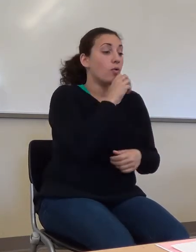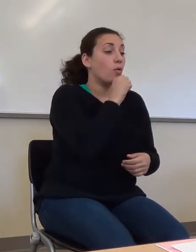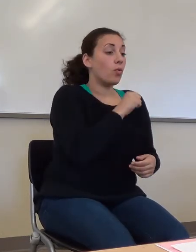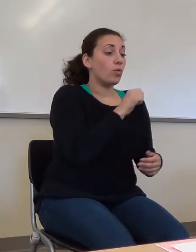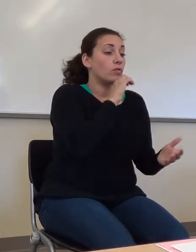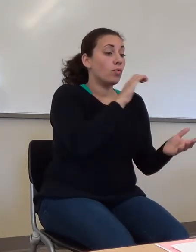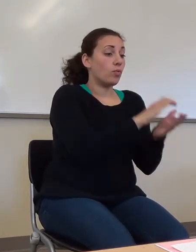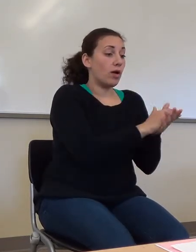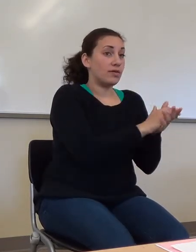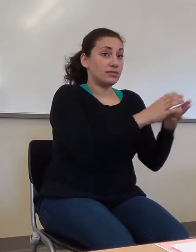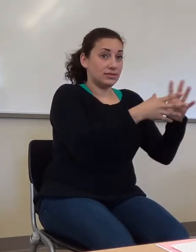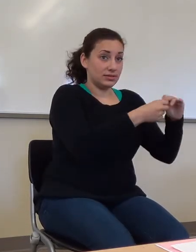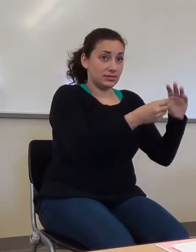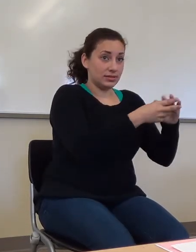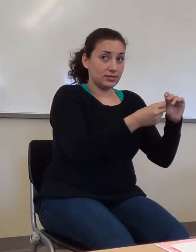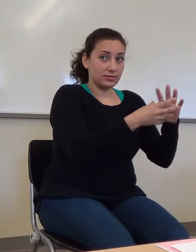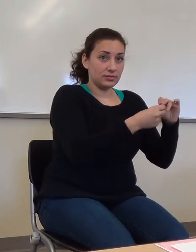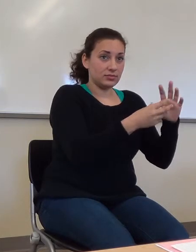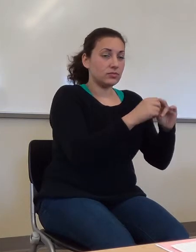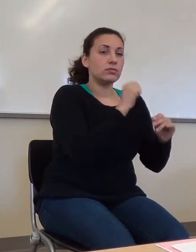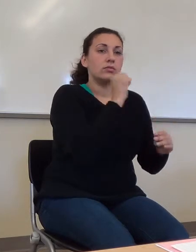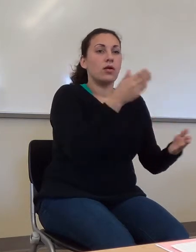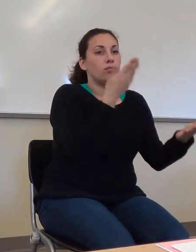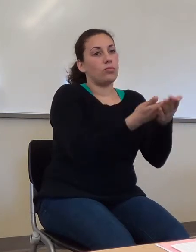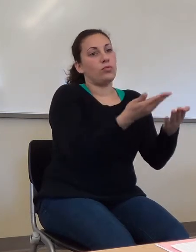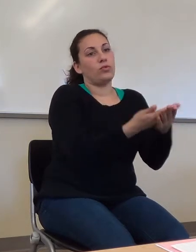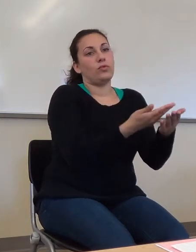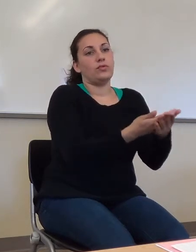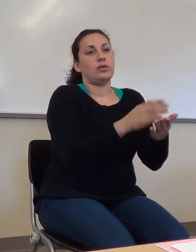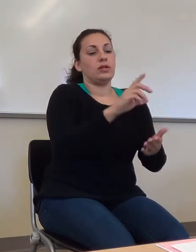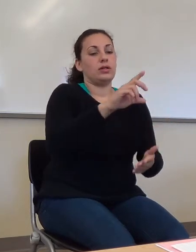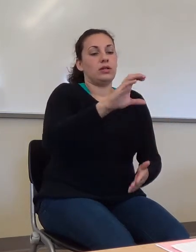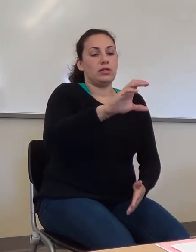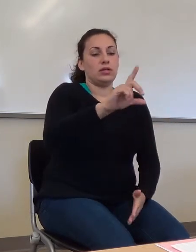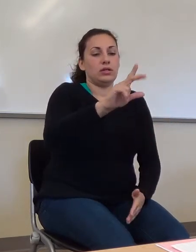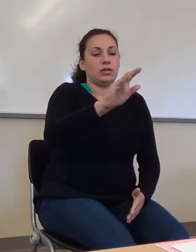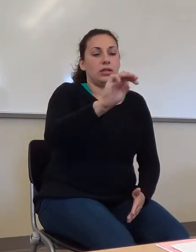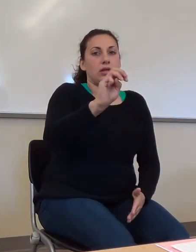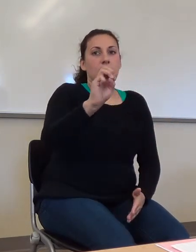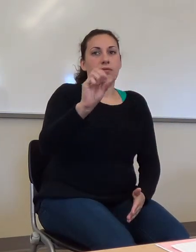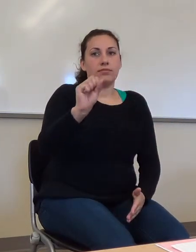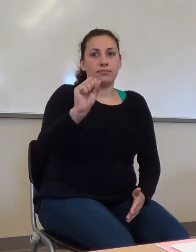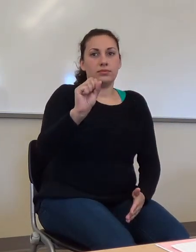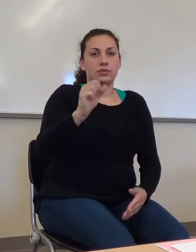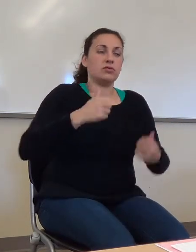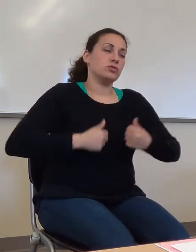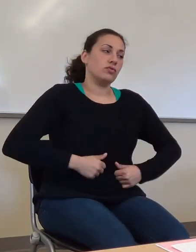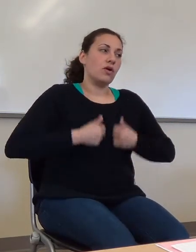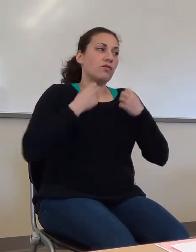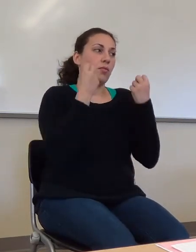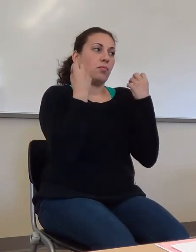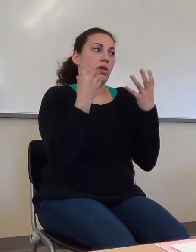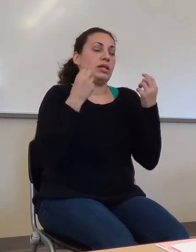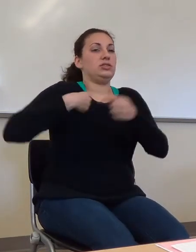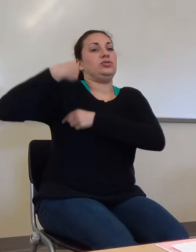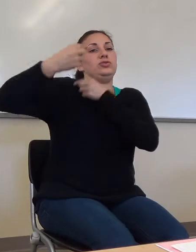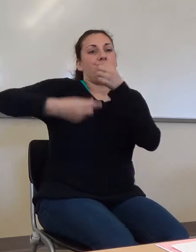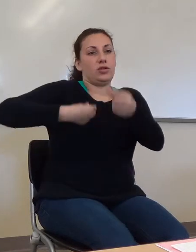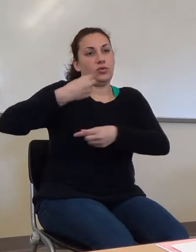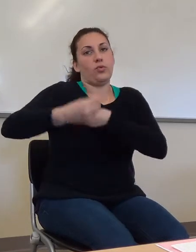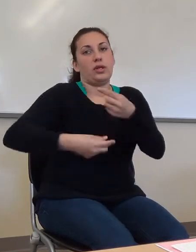tales are unverified claims that have survived for generations. That's